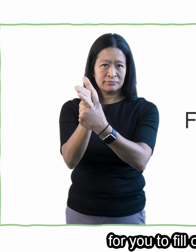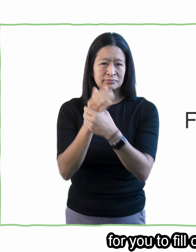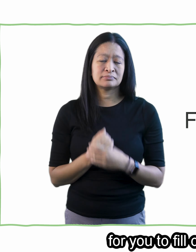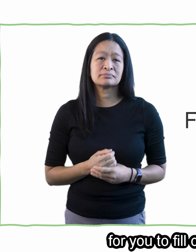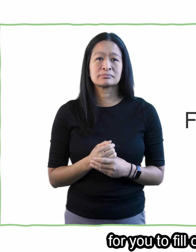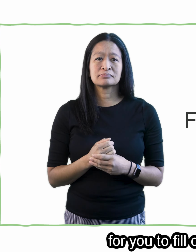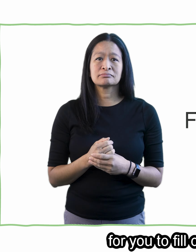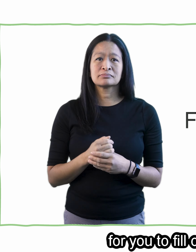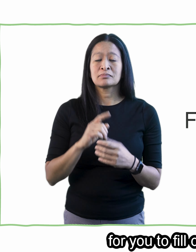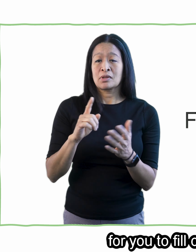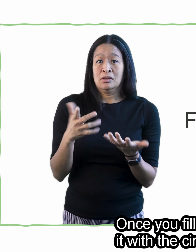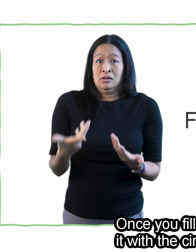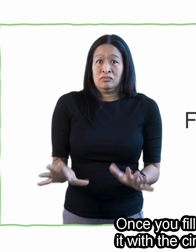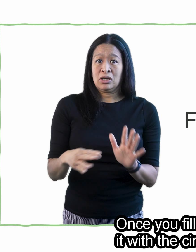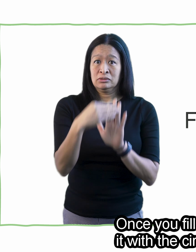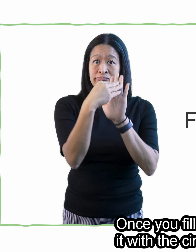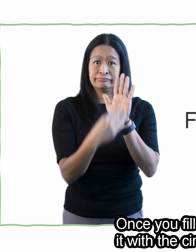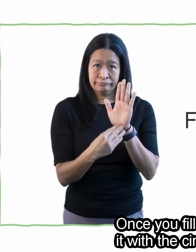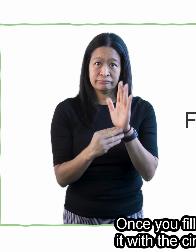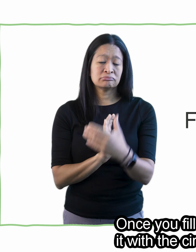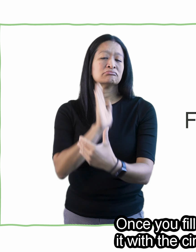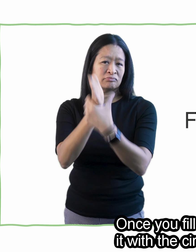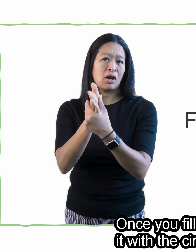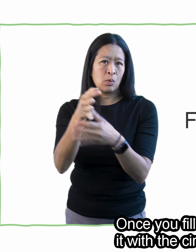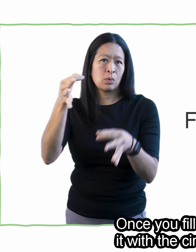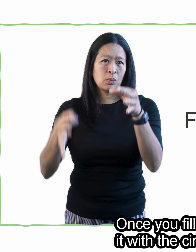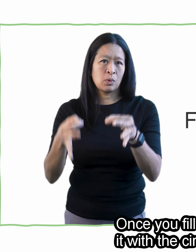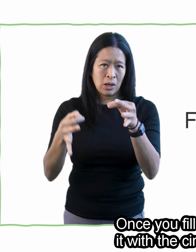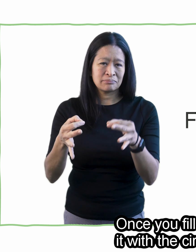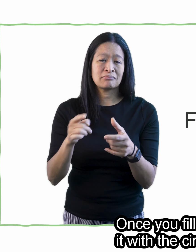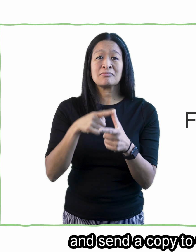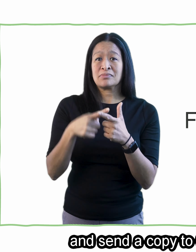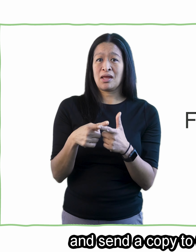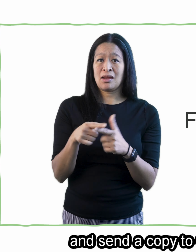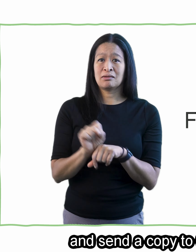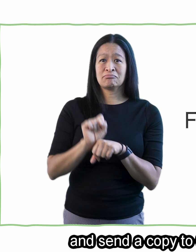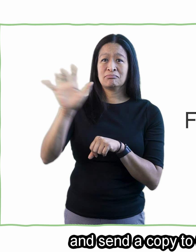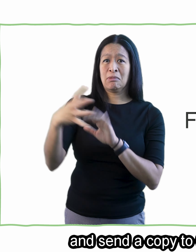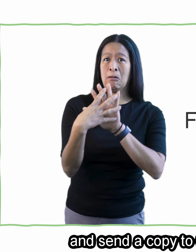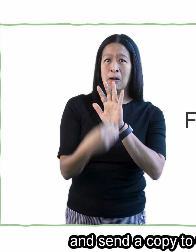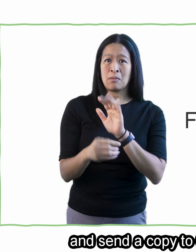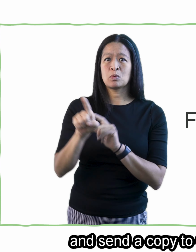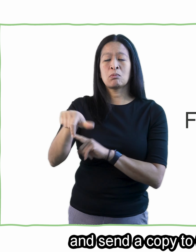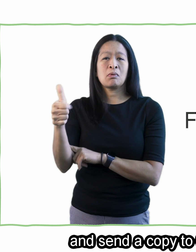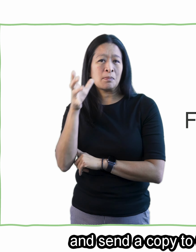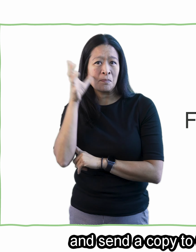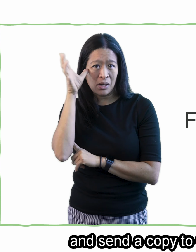file. Once you fill it out, file it with the circuit clerk and send a copy to the other parent. Keep